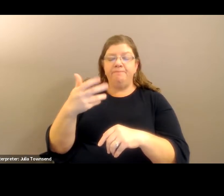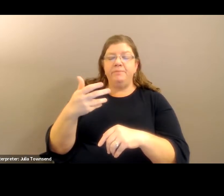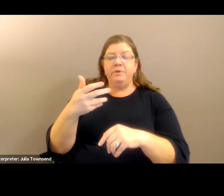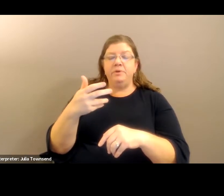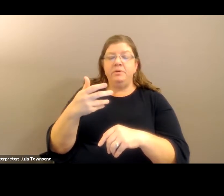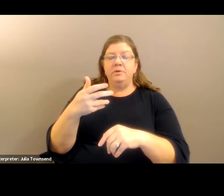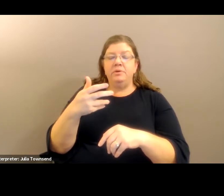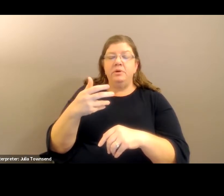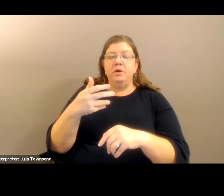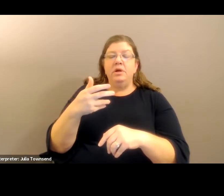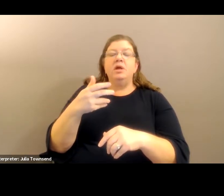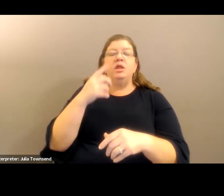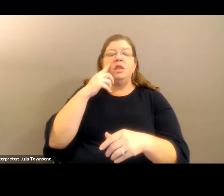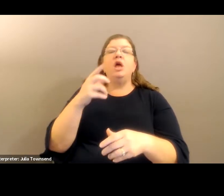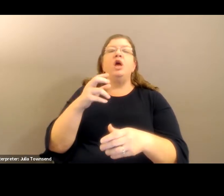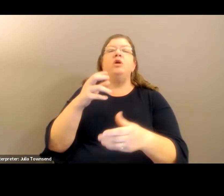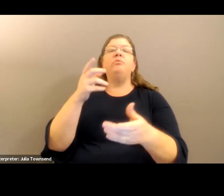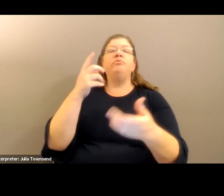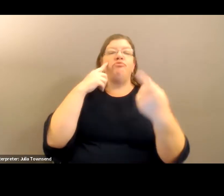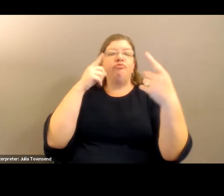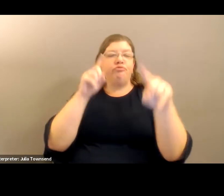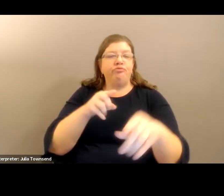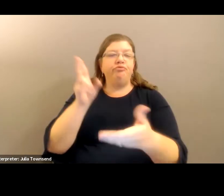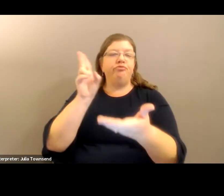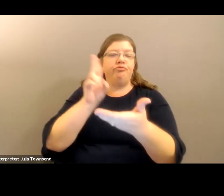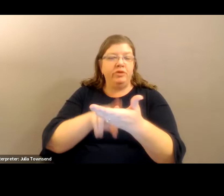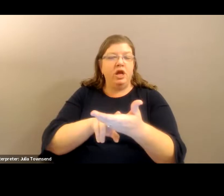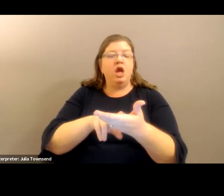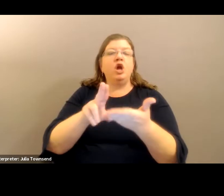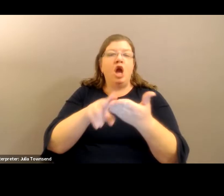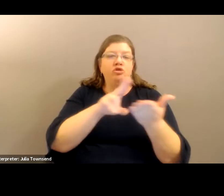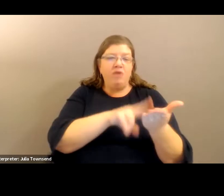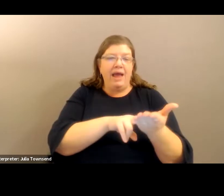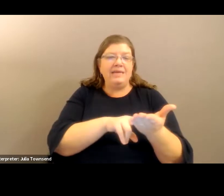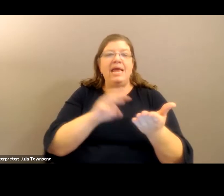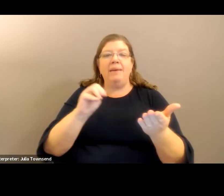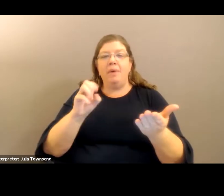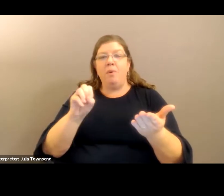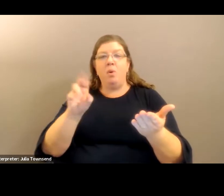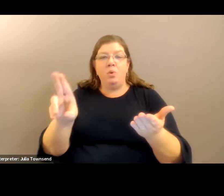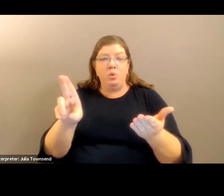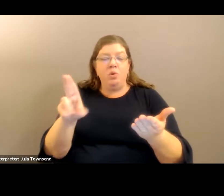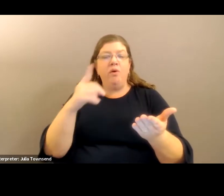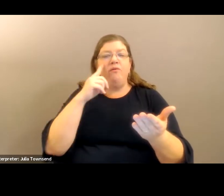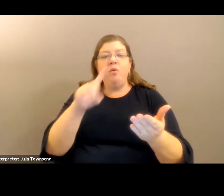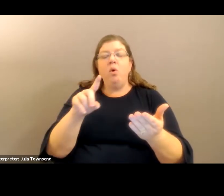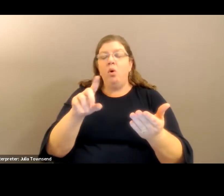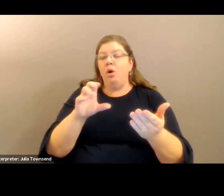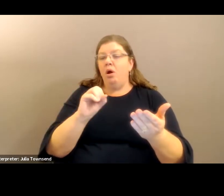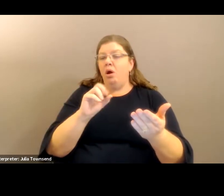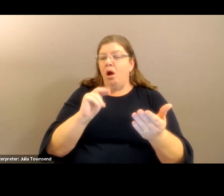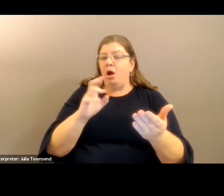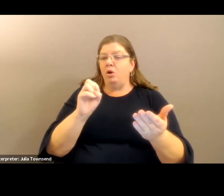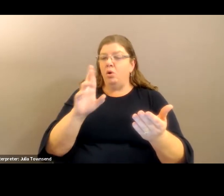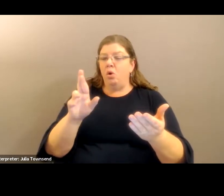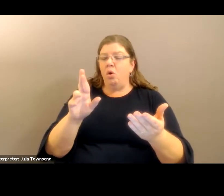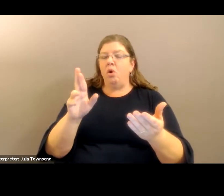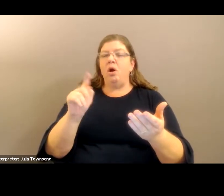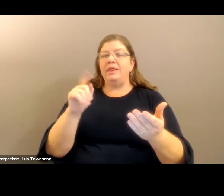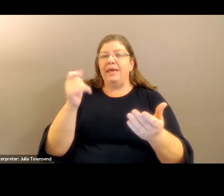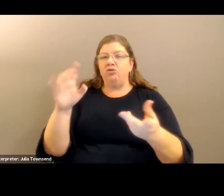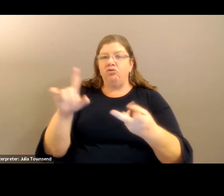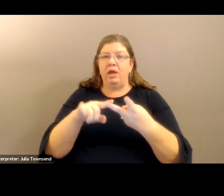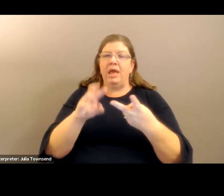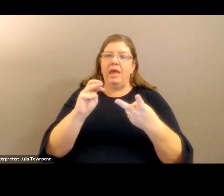ratification of contracts and memos of understanding. I'm just wondering, I noticed that for Encore Theatrical, NY2,